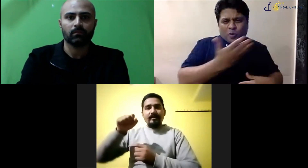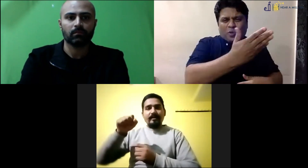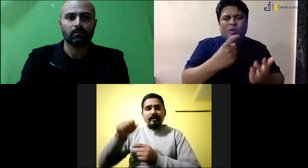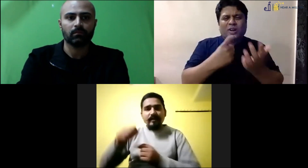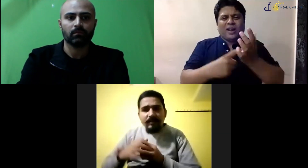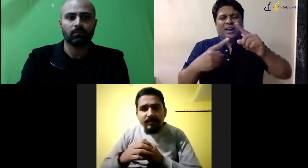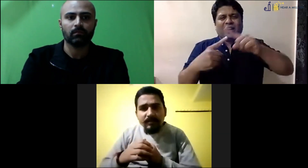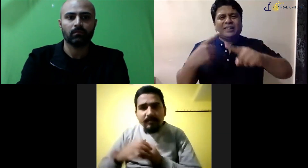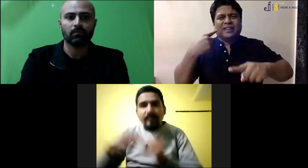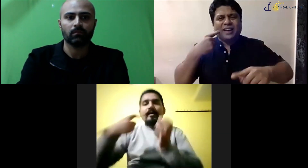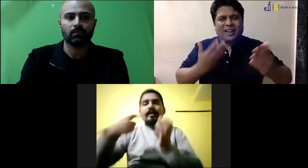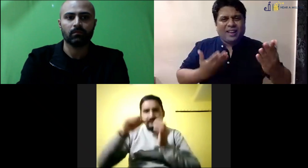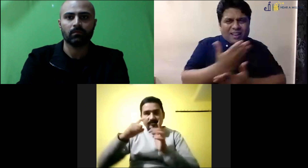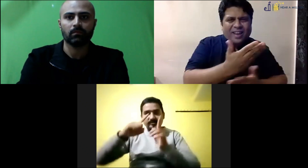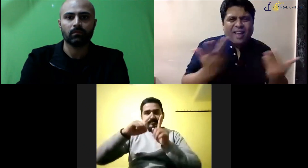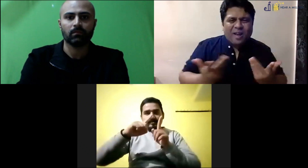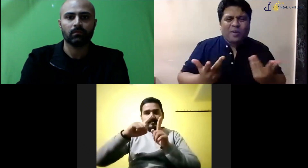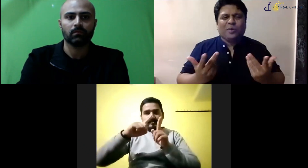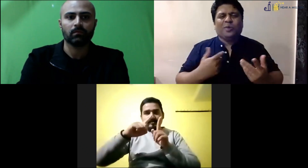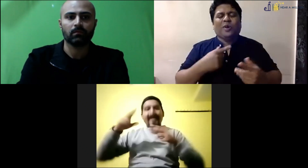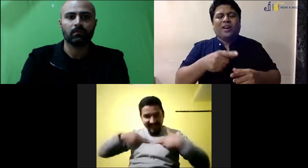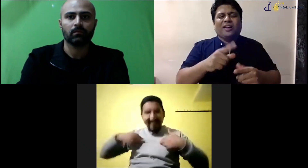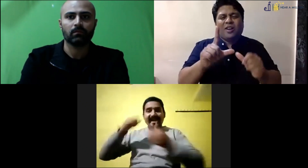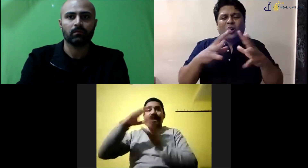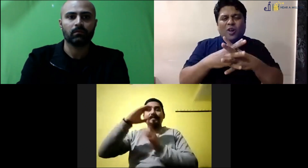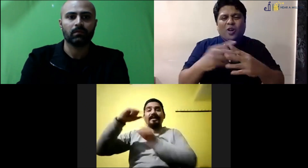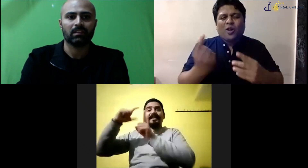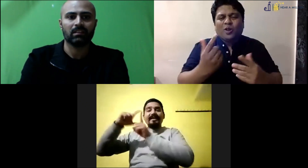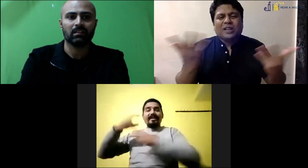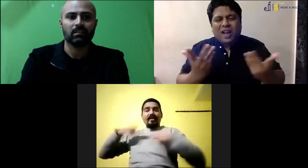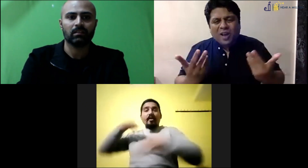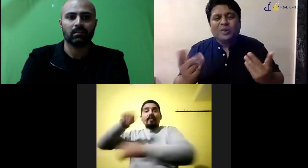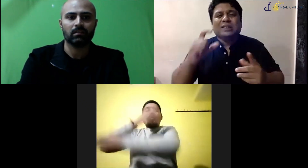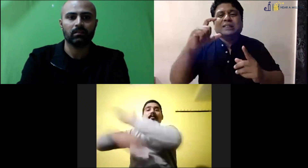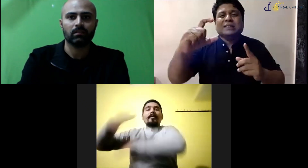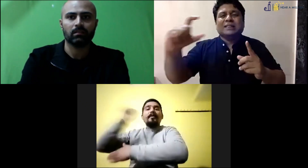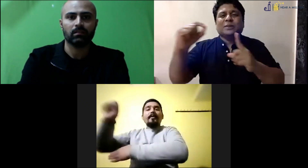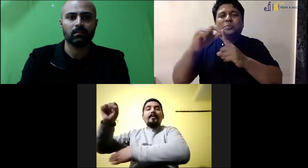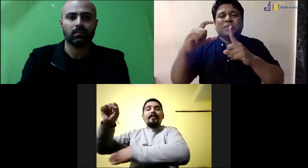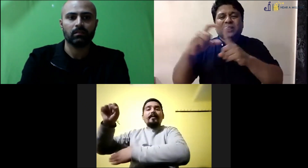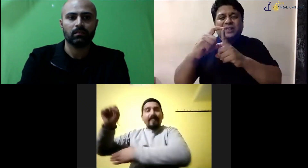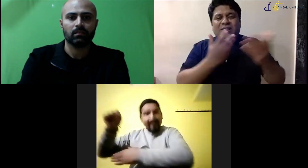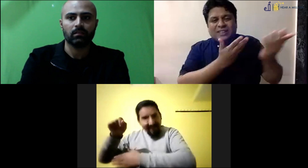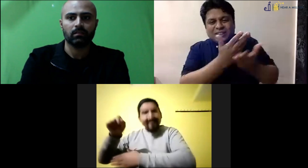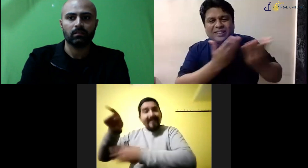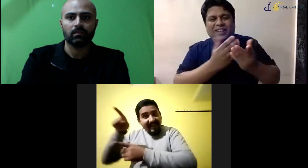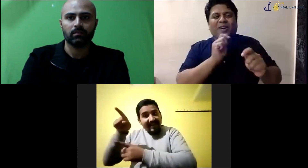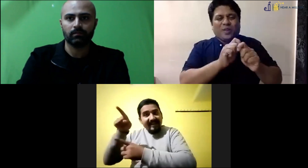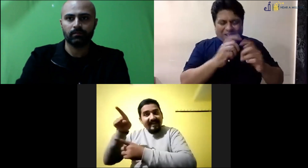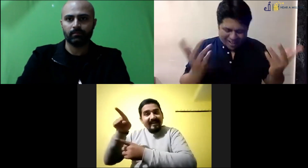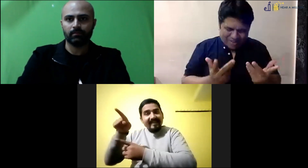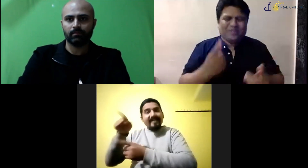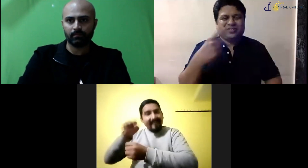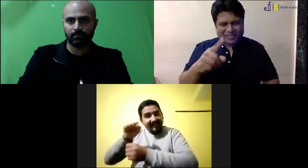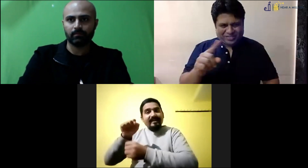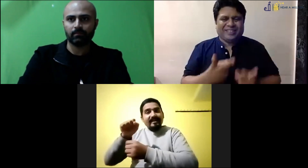Okay, so you're checking that how legalities can be solved, right? Like in the legal issues, right? For the disabled people